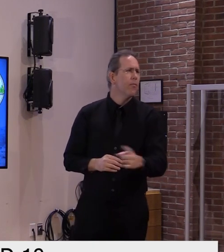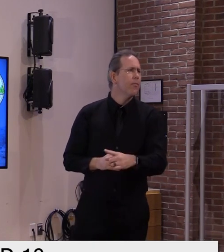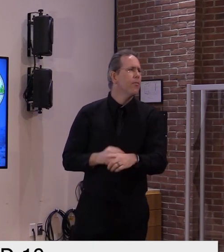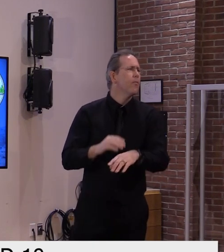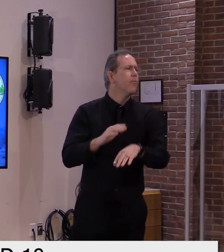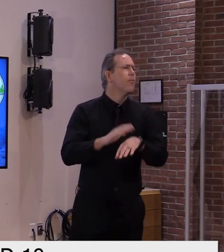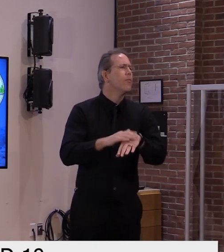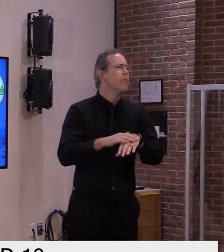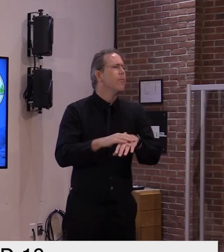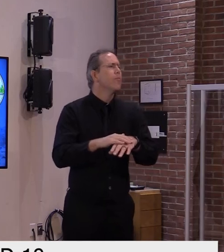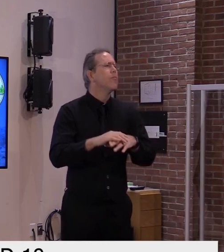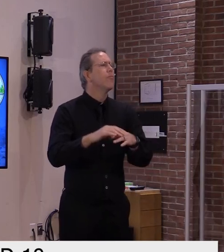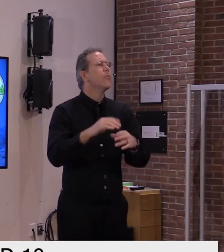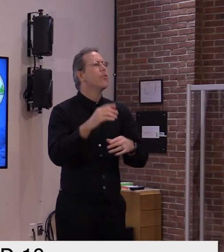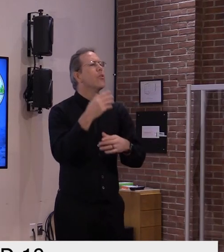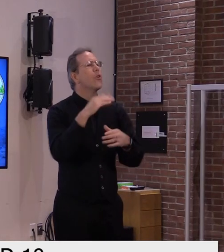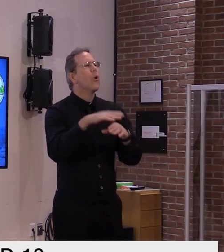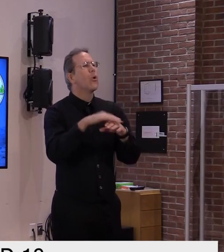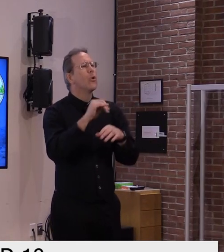22.